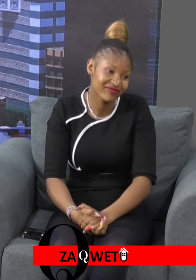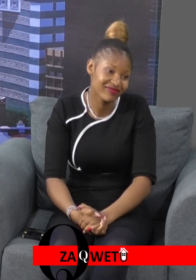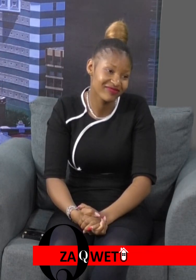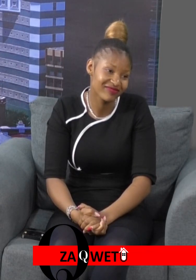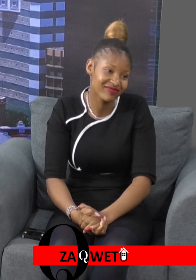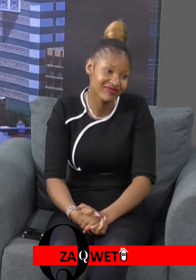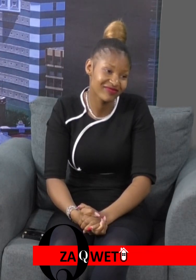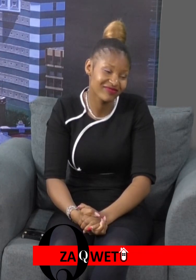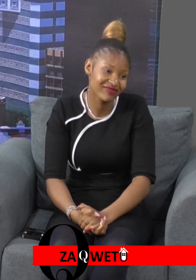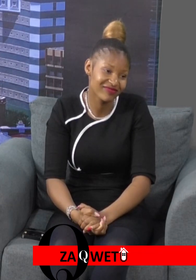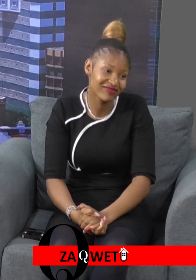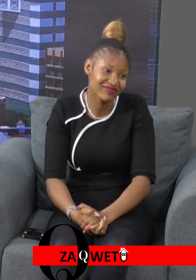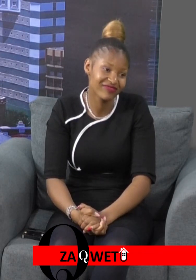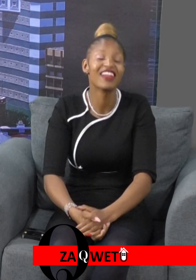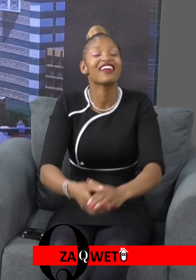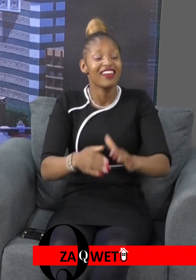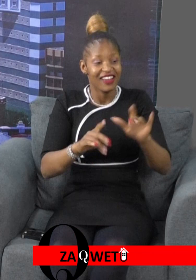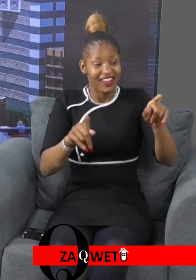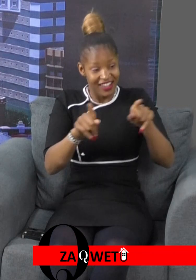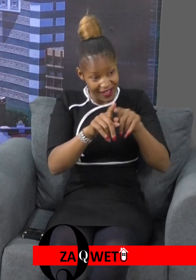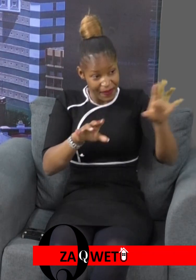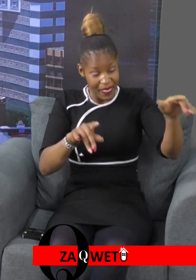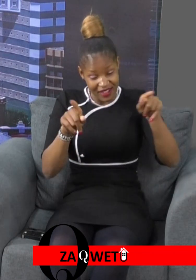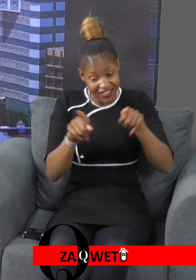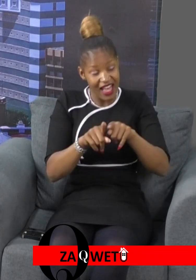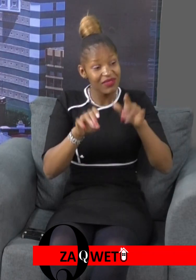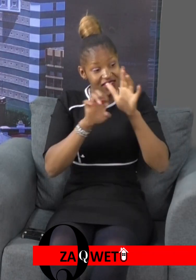the planting. We ourselves do it. Very nice. Yes. Very nice.